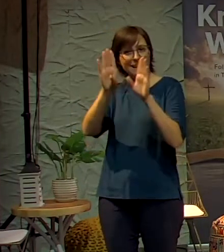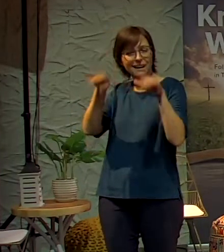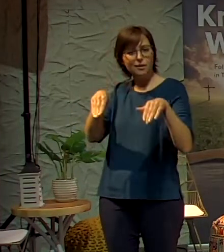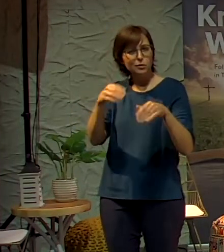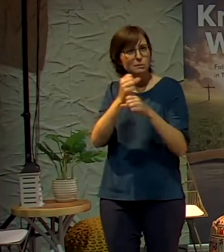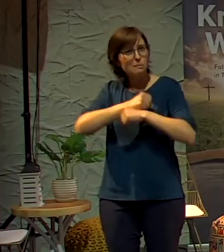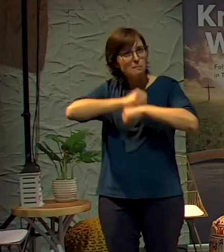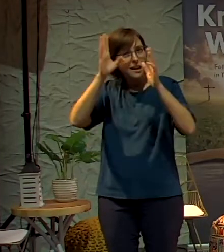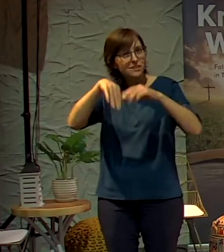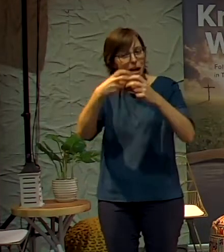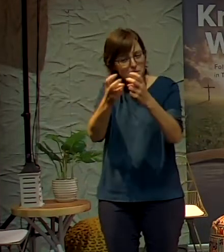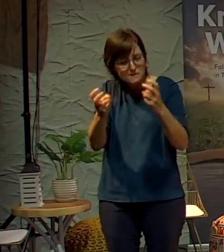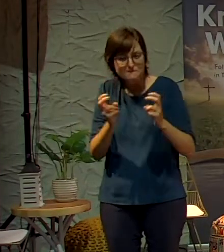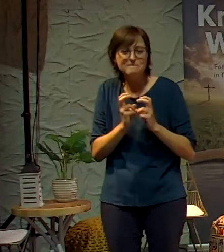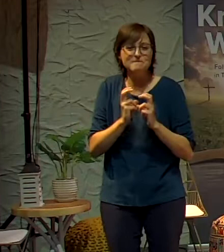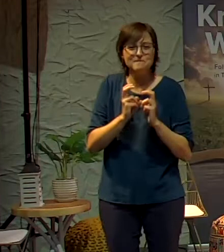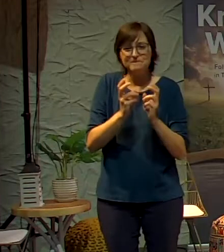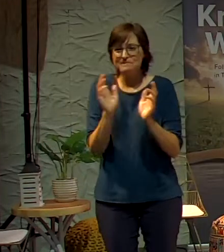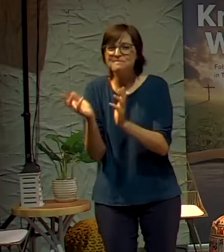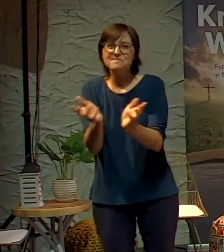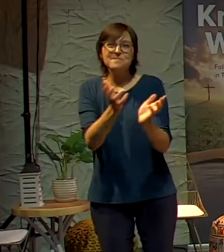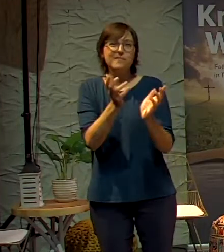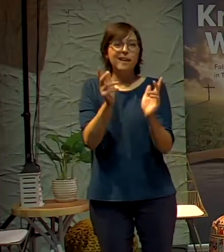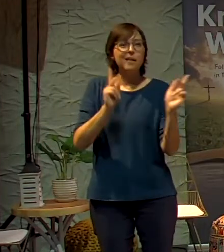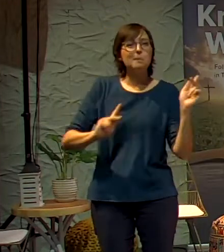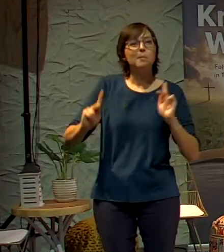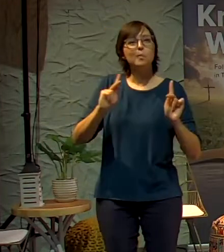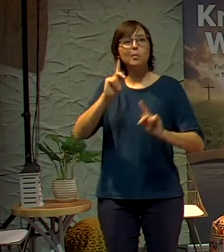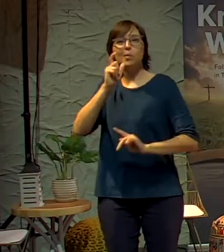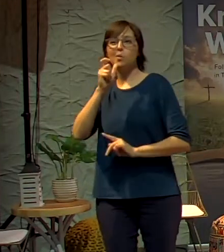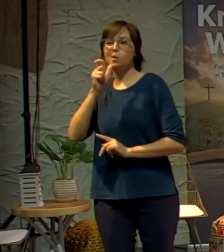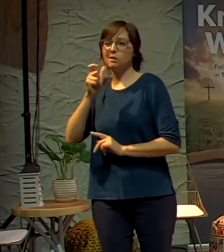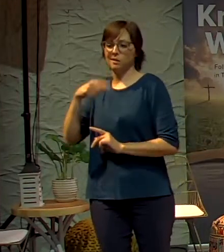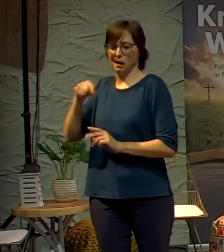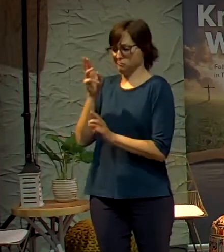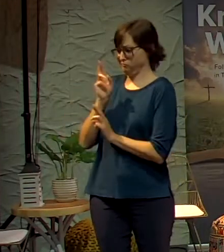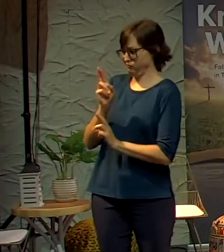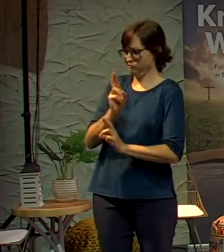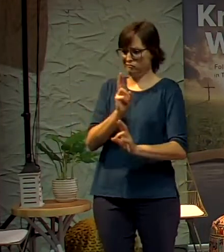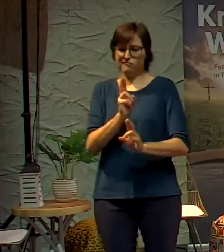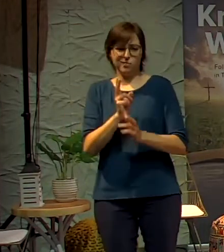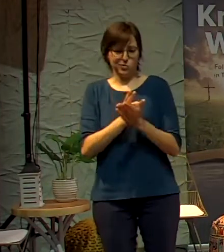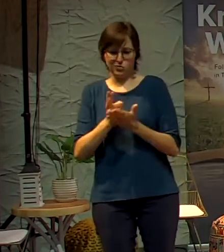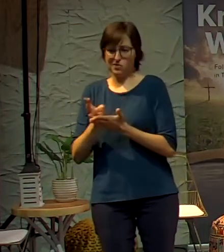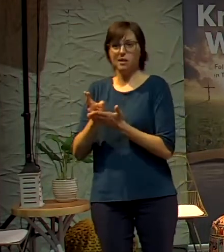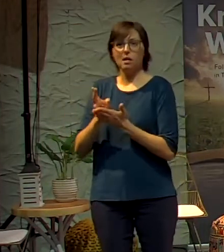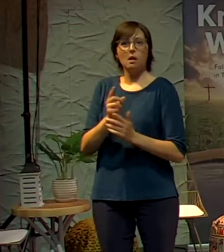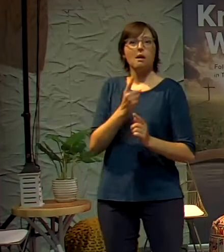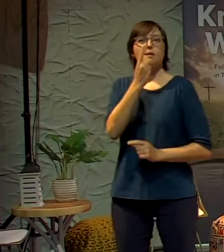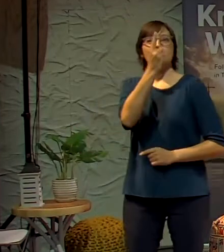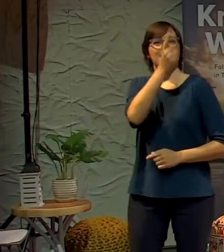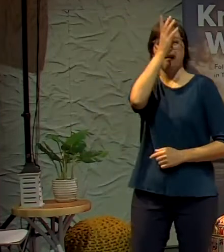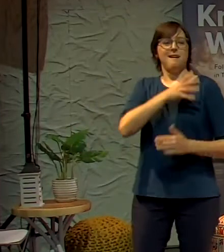imagine how amazing that was, right? All these people that everybody despised, are welcomed by the guy, the